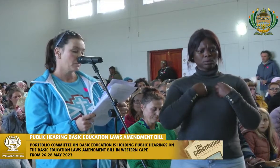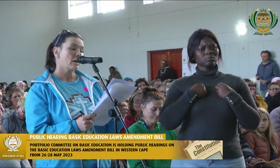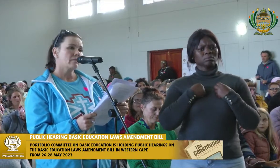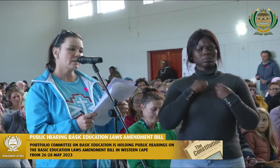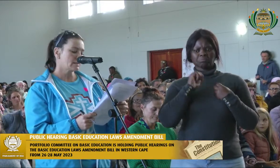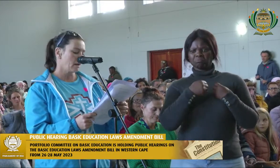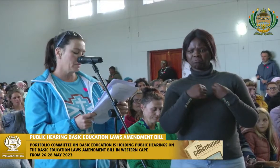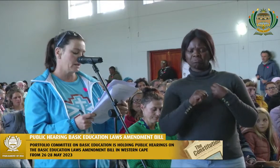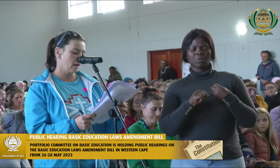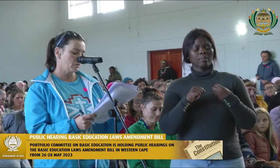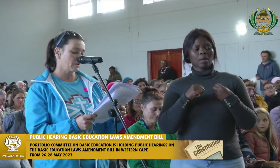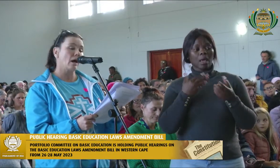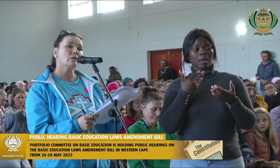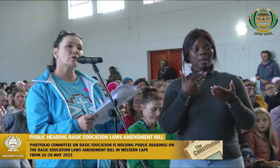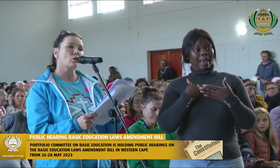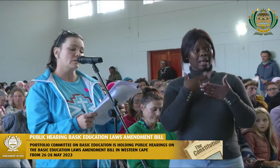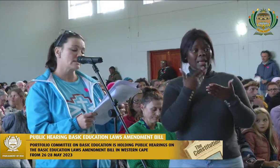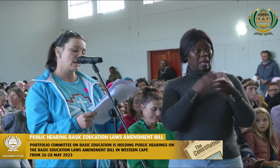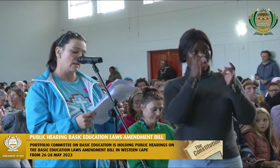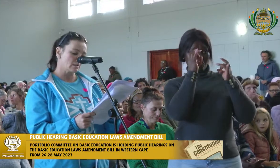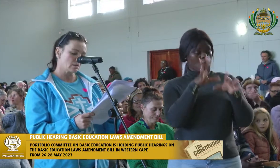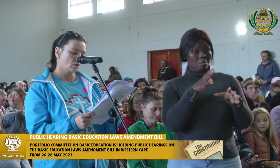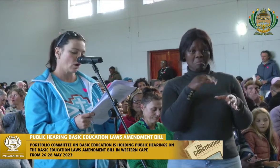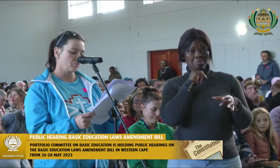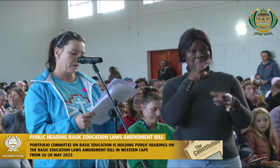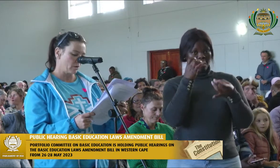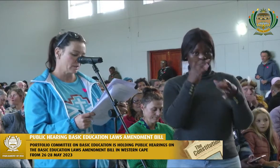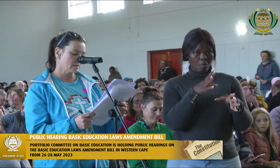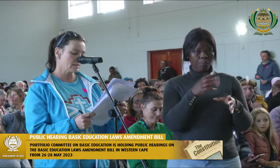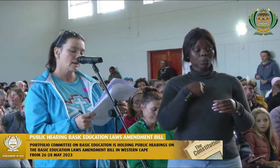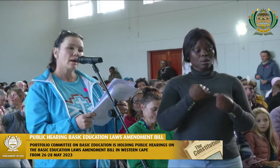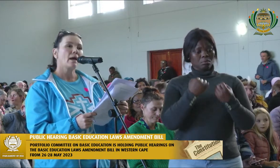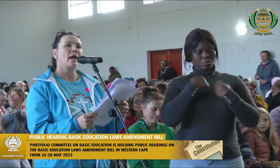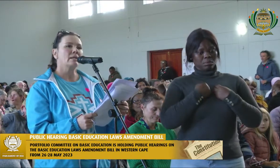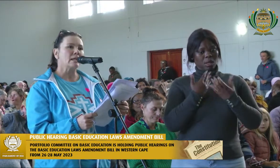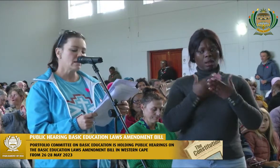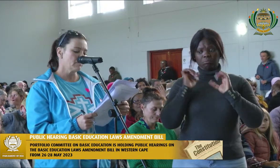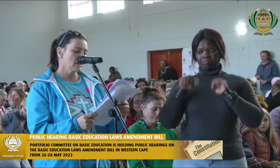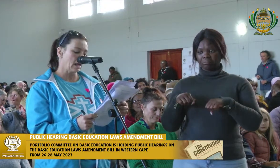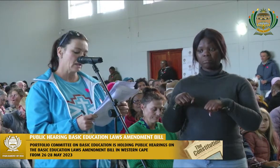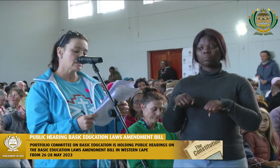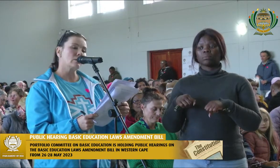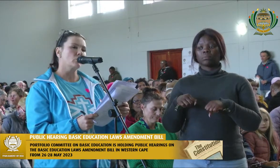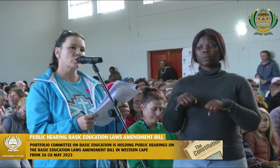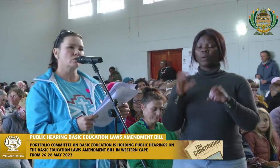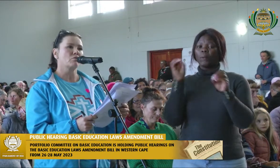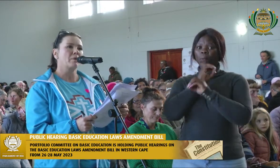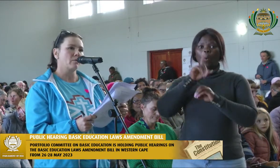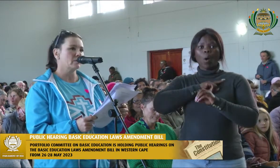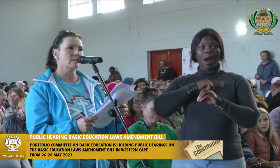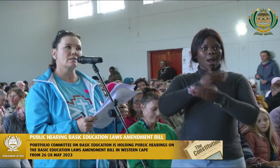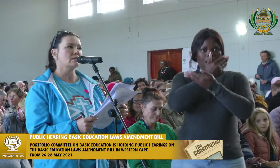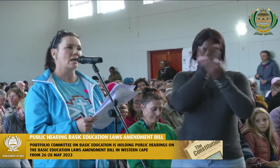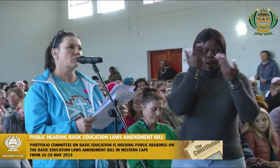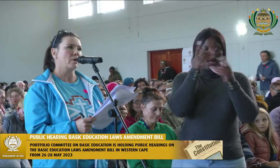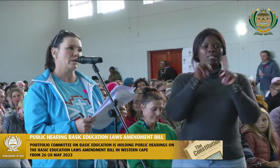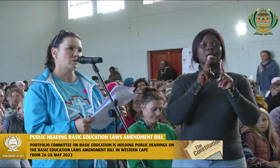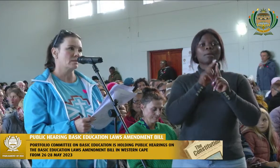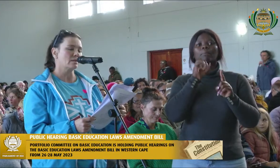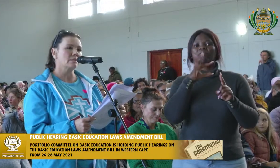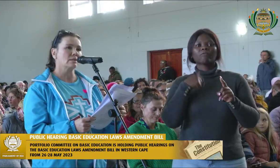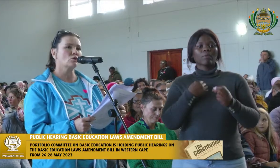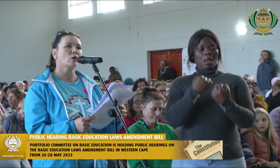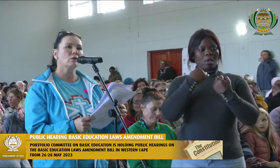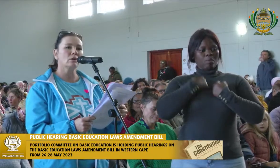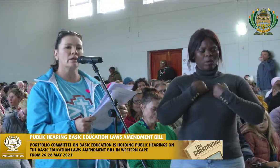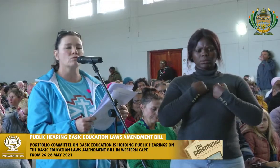knowing. This can be done without the consent of parents, and even against the wishes of parents. This is